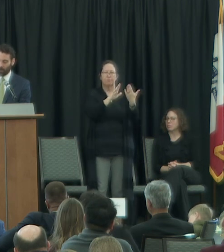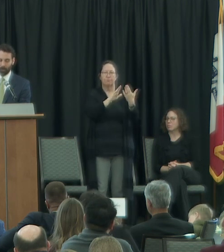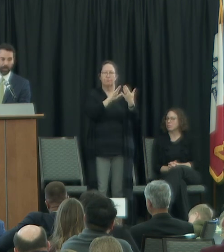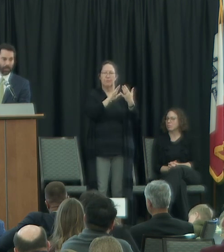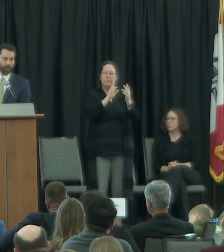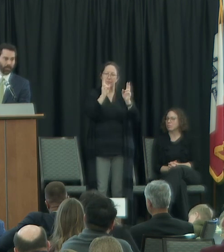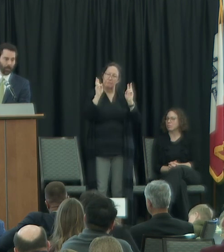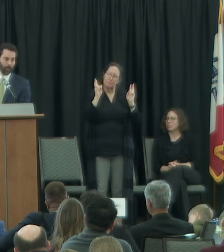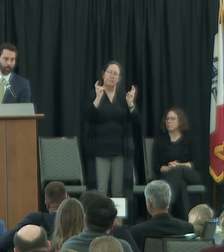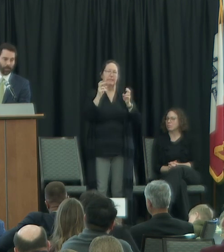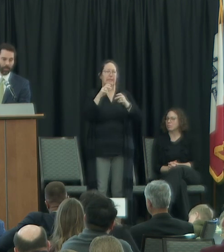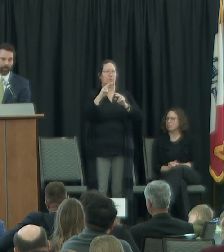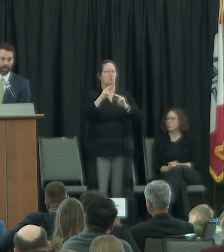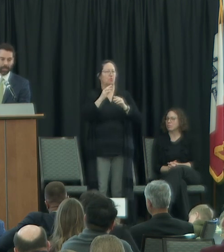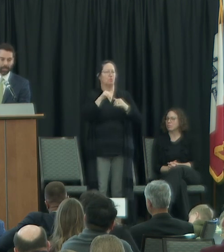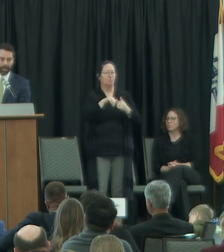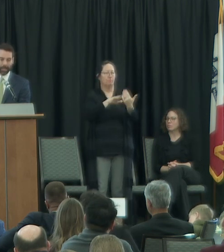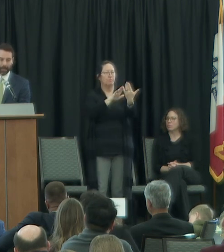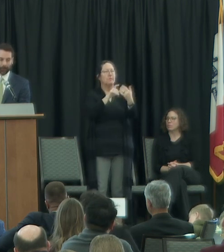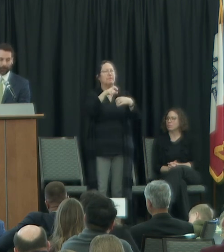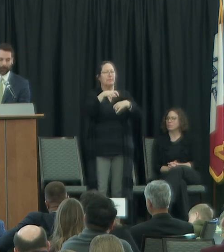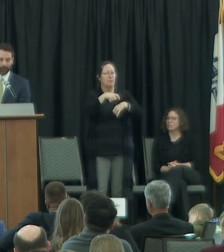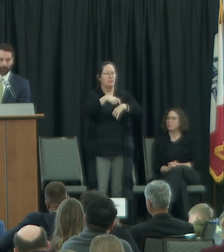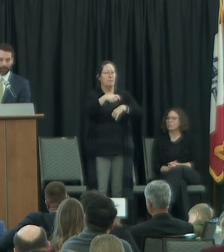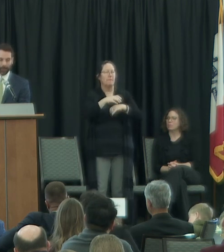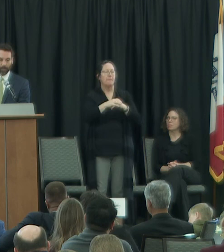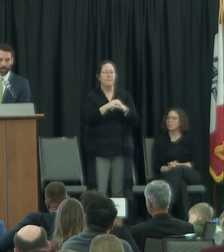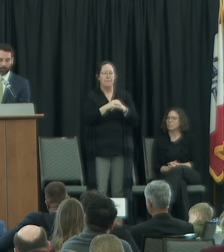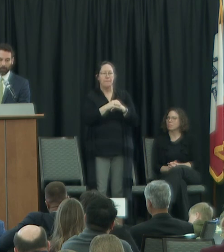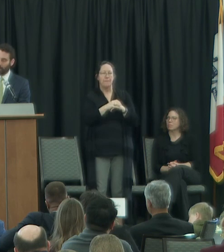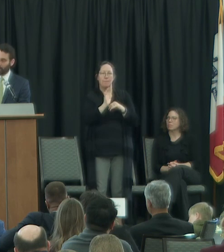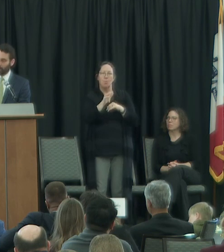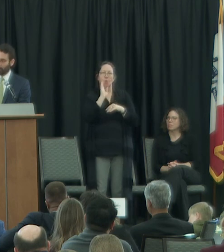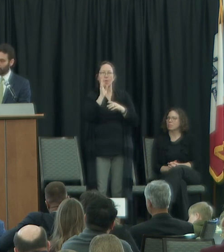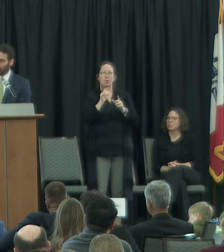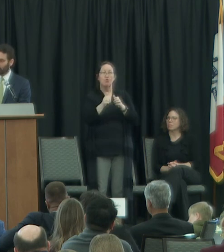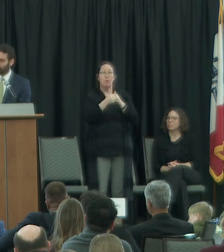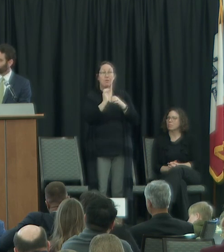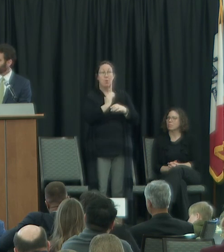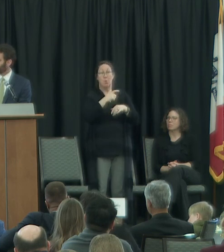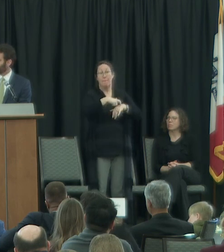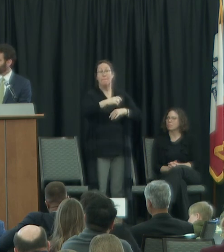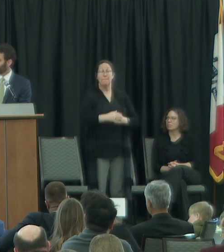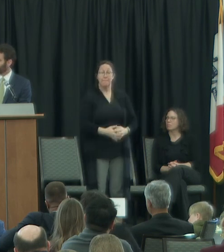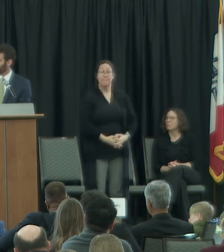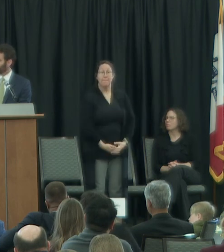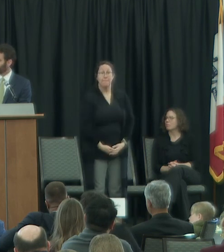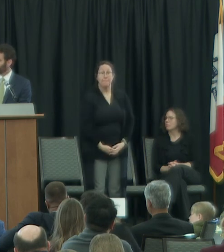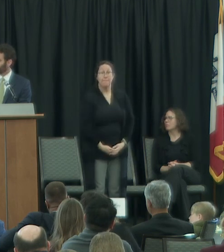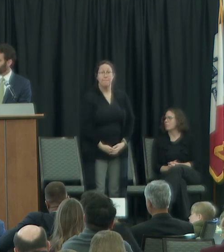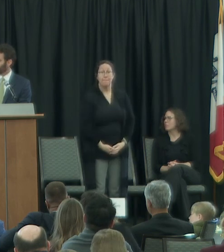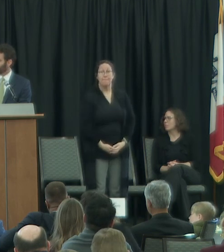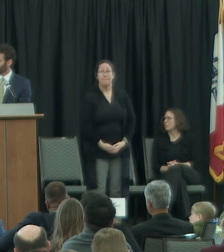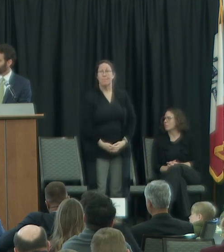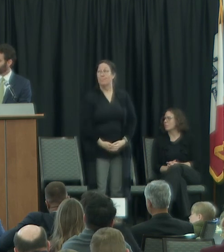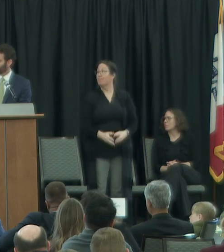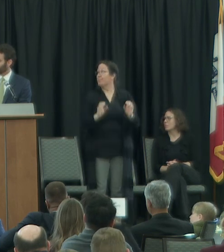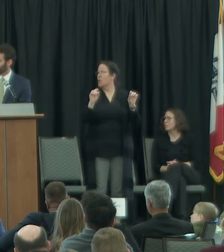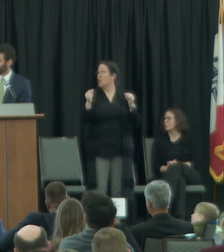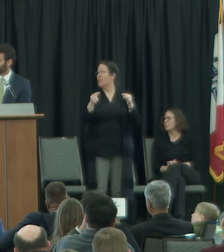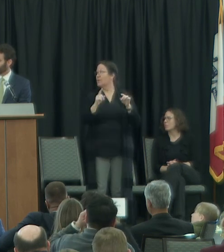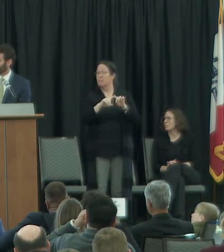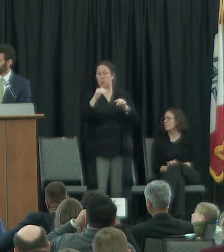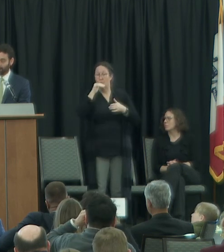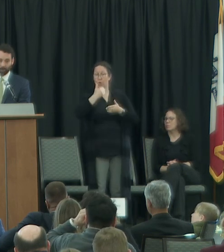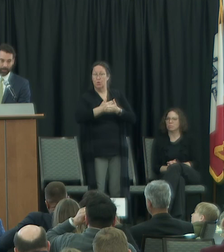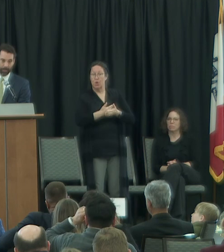pressing, urgent needs that we're facing. That will be the challenge of our time. Well, no offense, but your